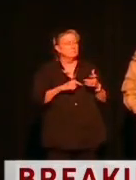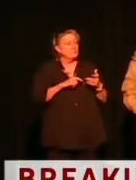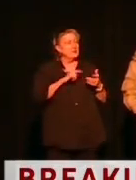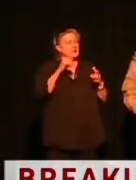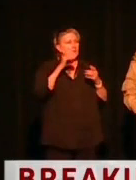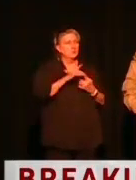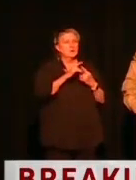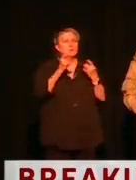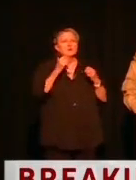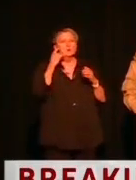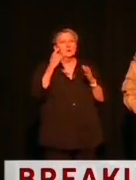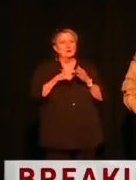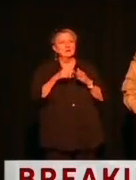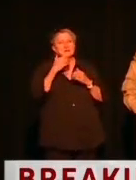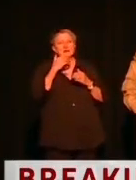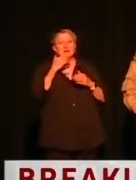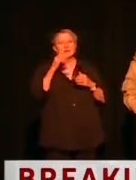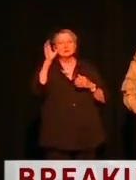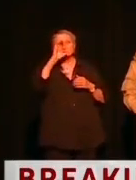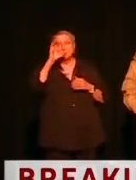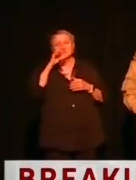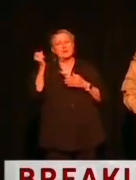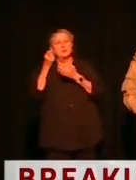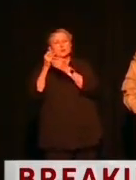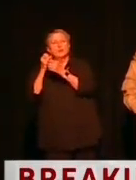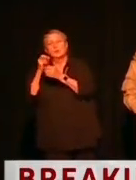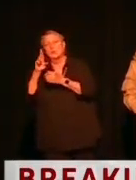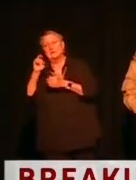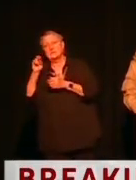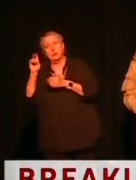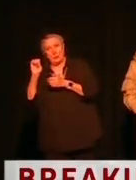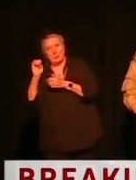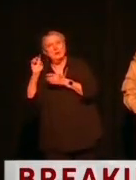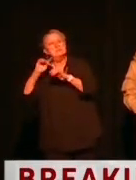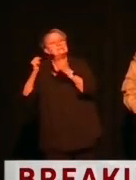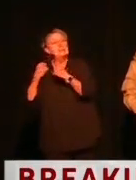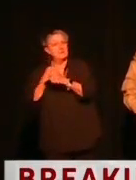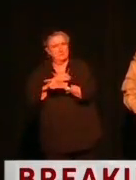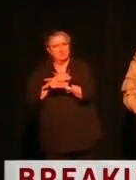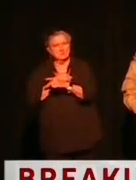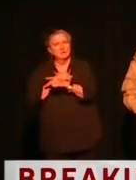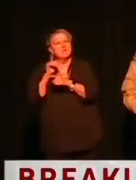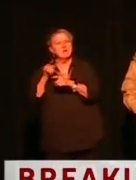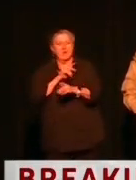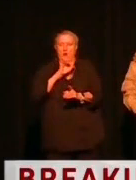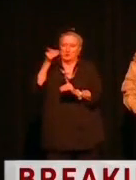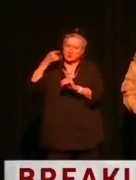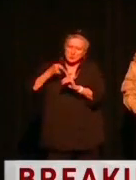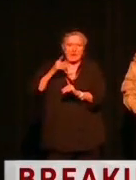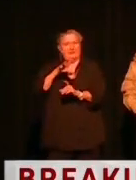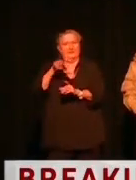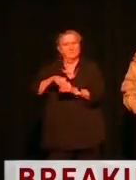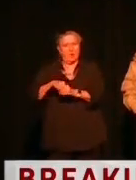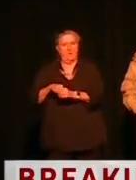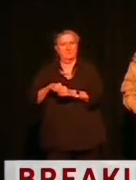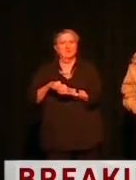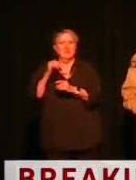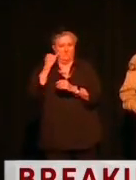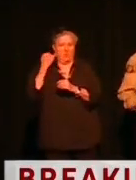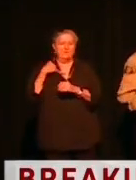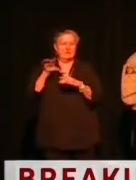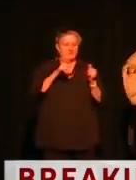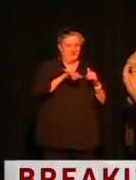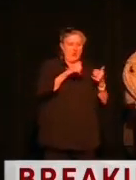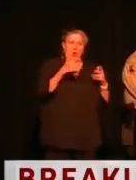particular tonight, I want to recognize and thank our search and rescue team members. They are directly involved whenever we have an evacuation.